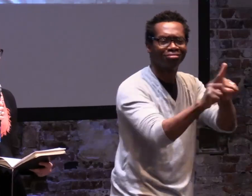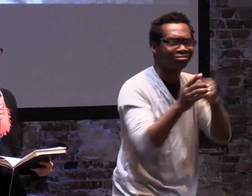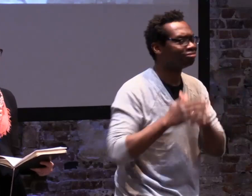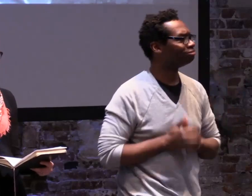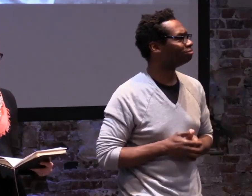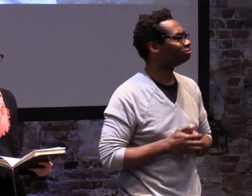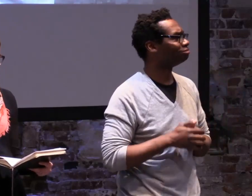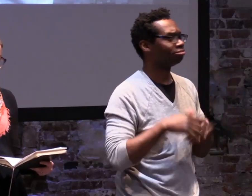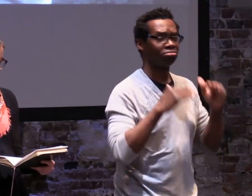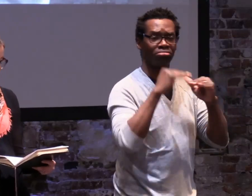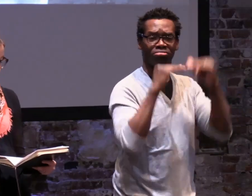inclusivity,